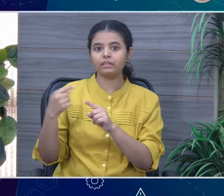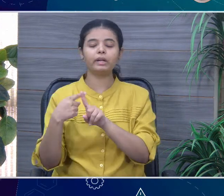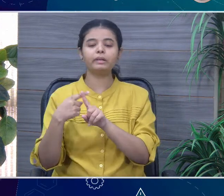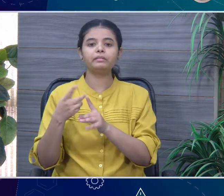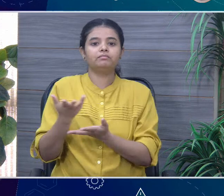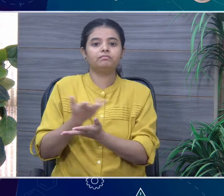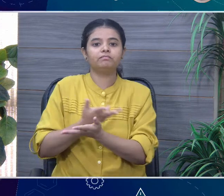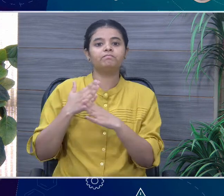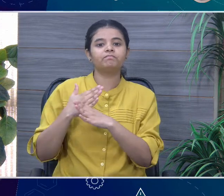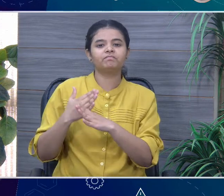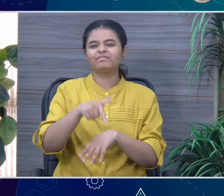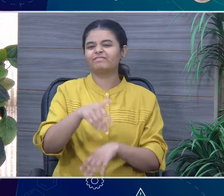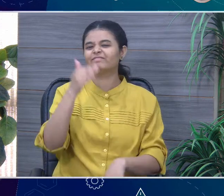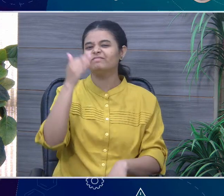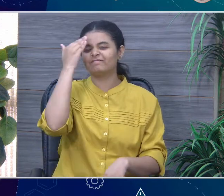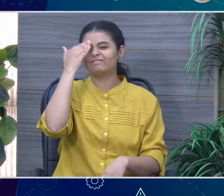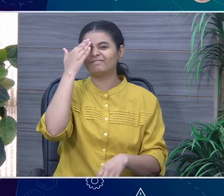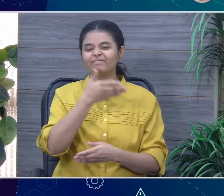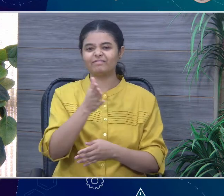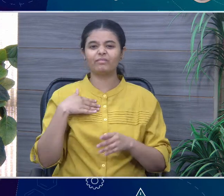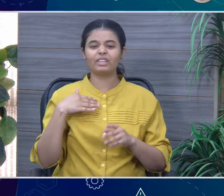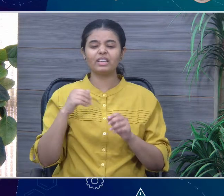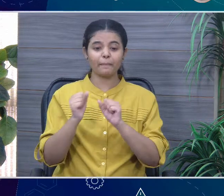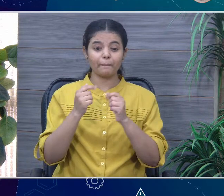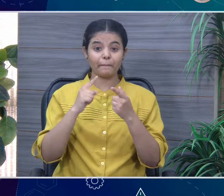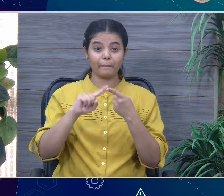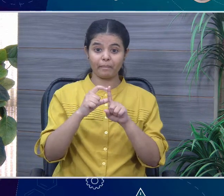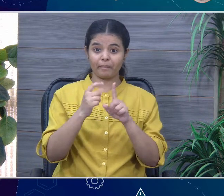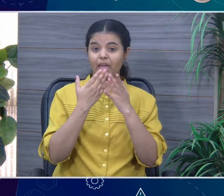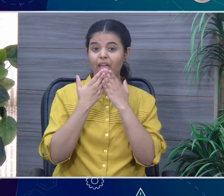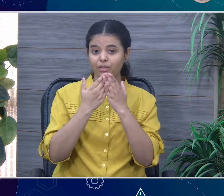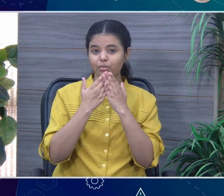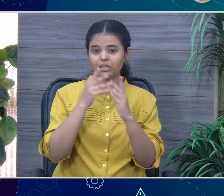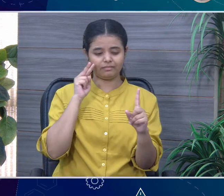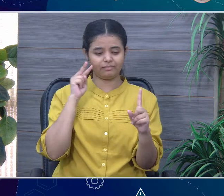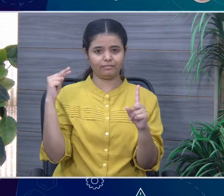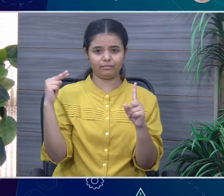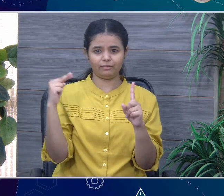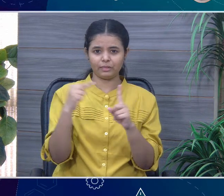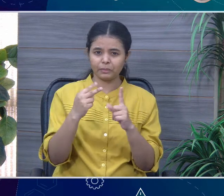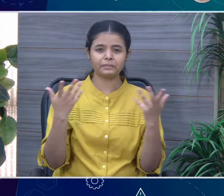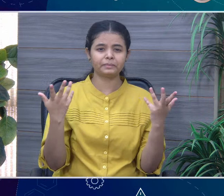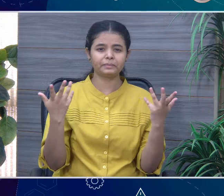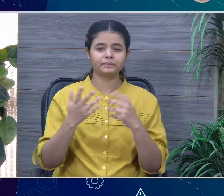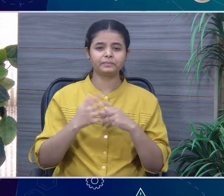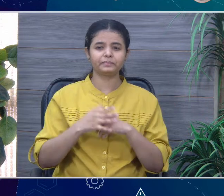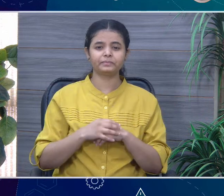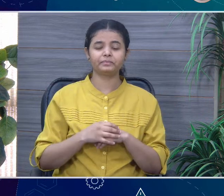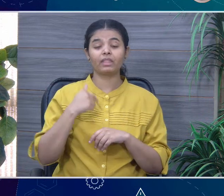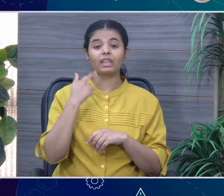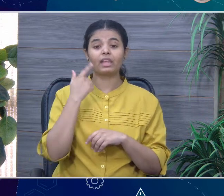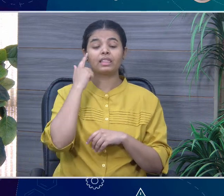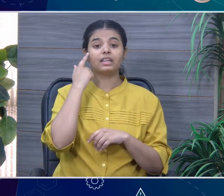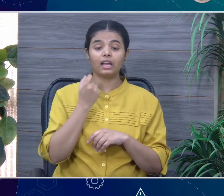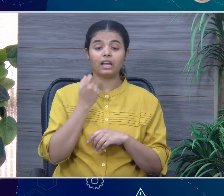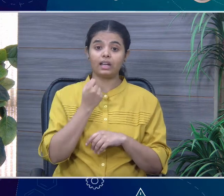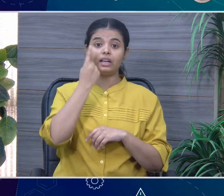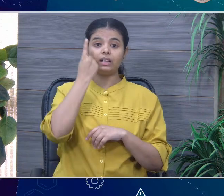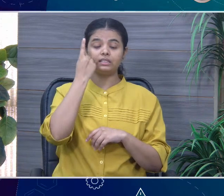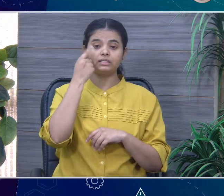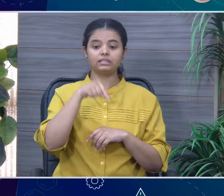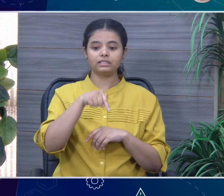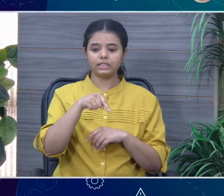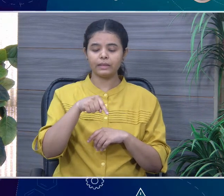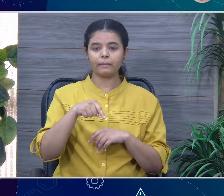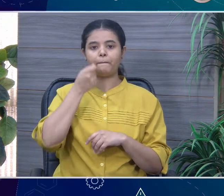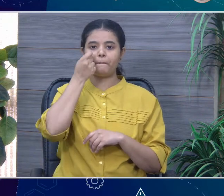In today's world, how do we look at in education? It is that we understand as